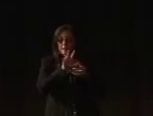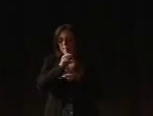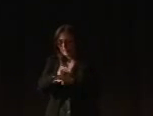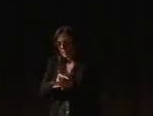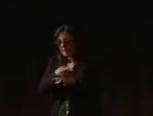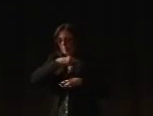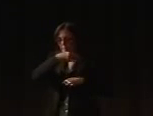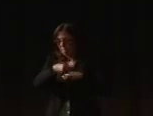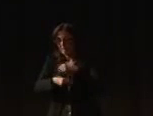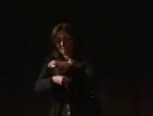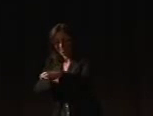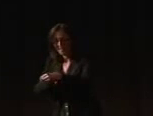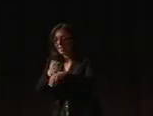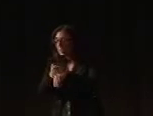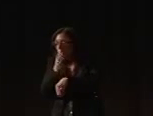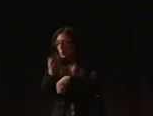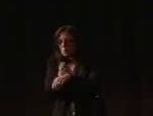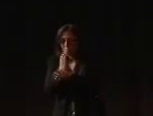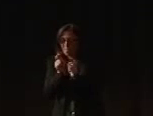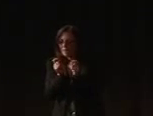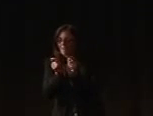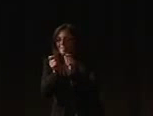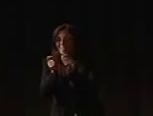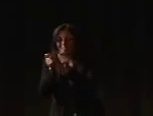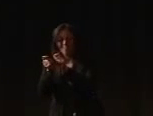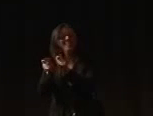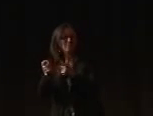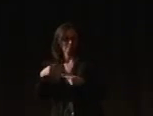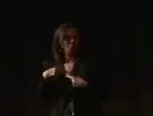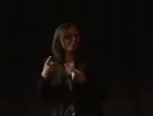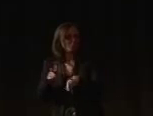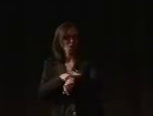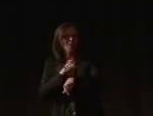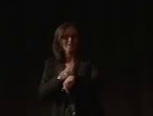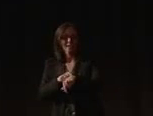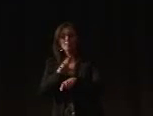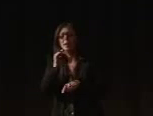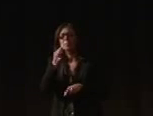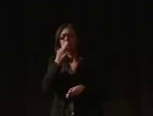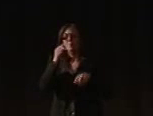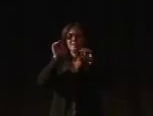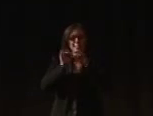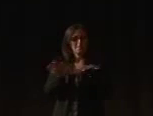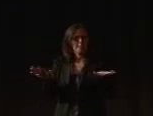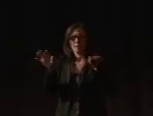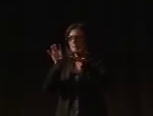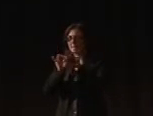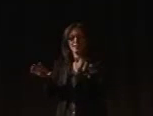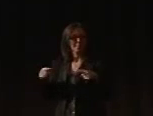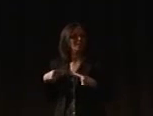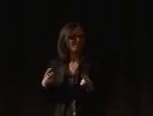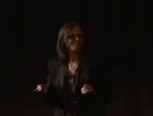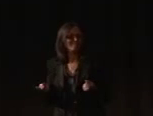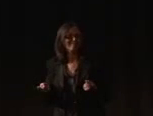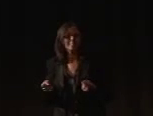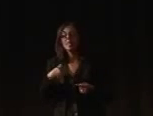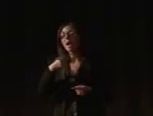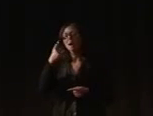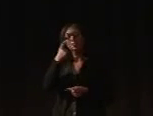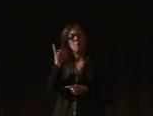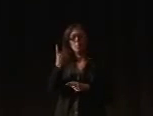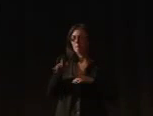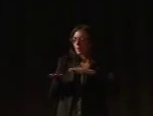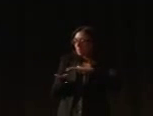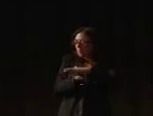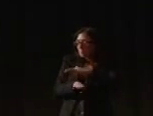powerful ideas for a long time, and they've been very good at disseminating them. And so I think that fundamental task of organizations